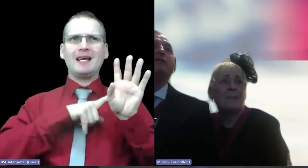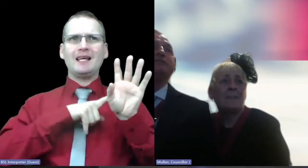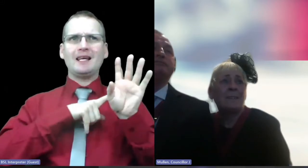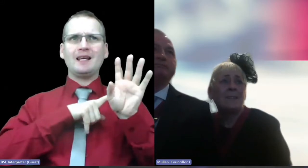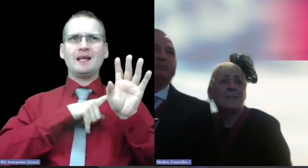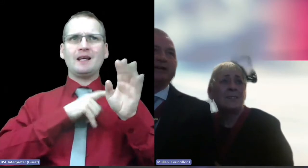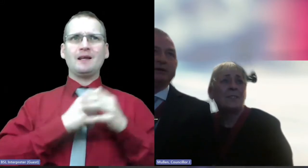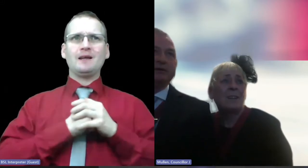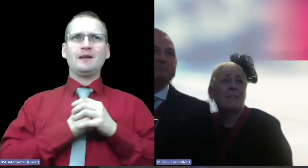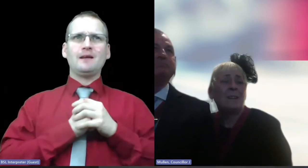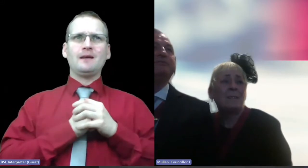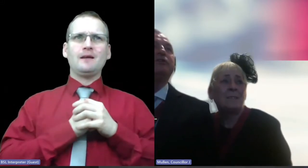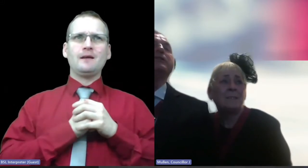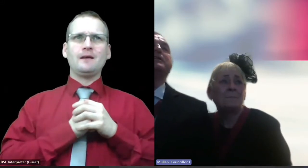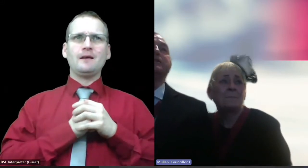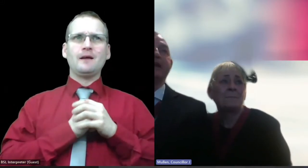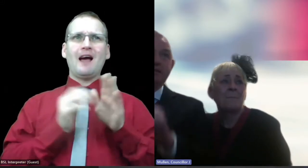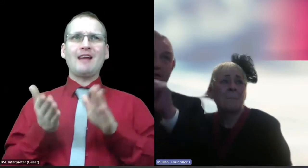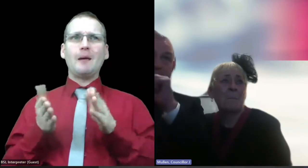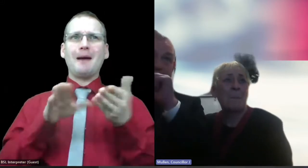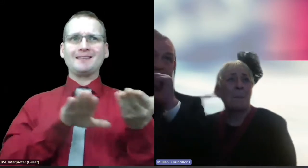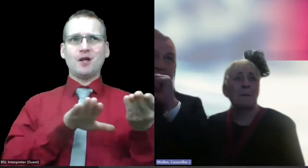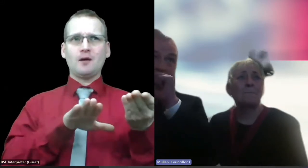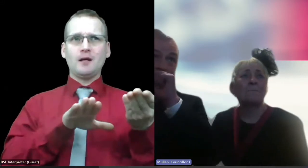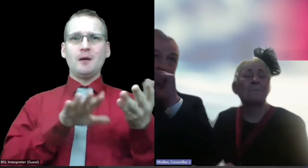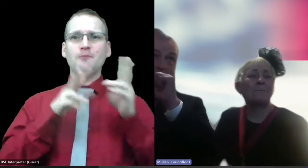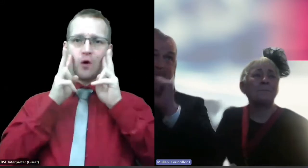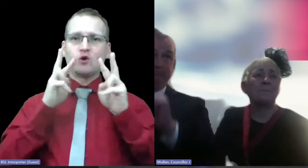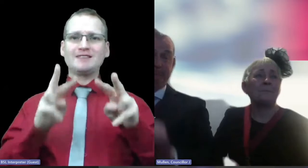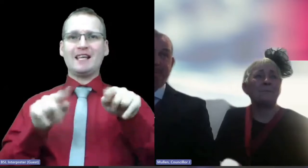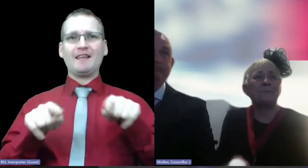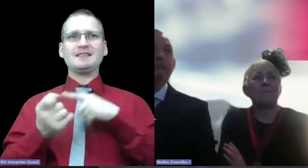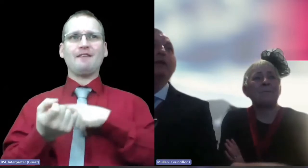have passed on before they could get to see this event.